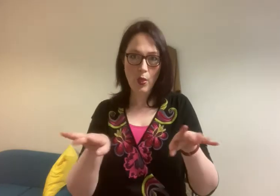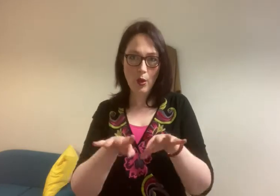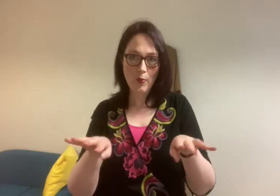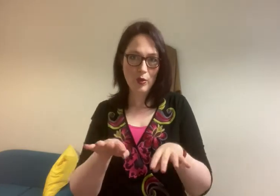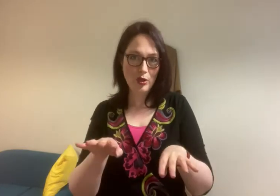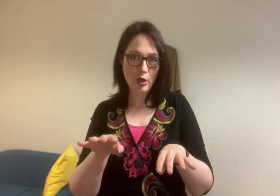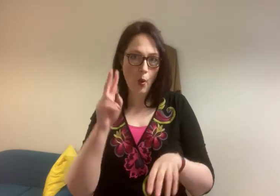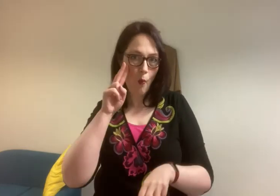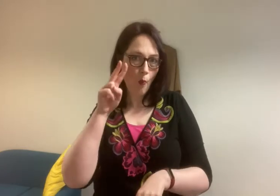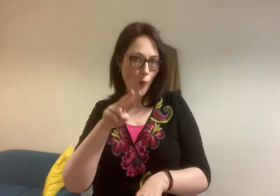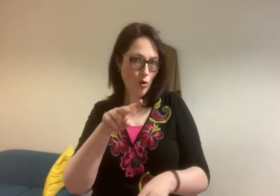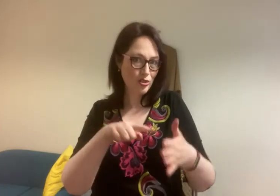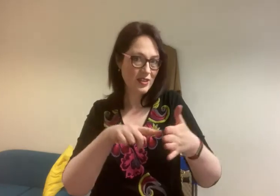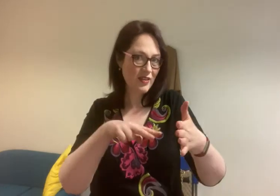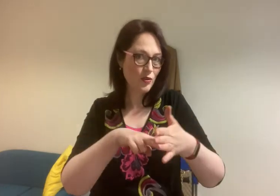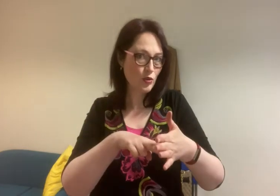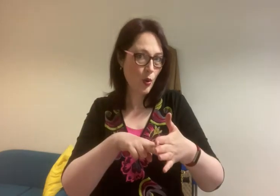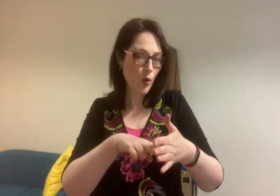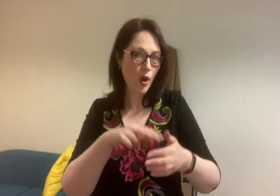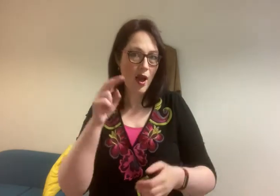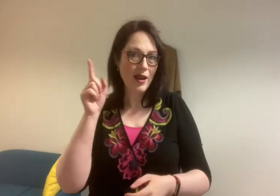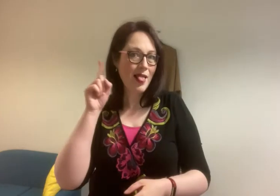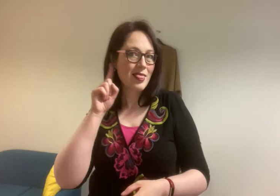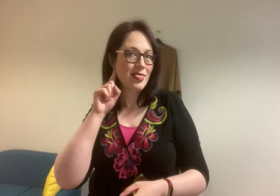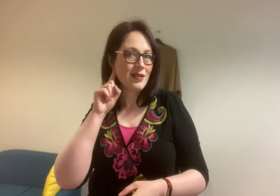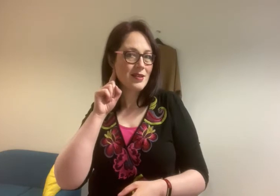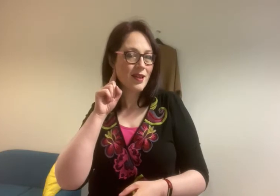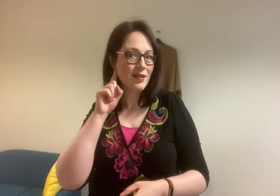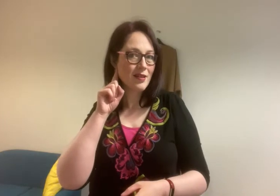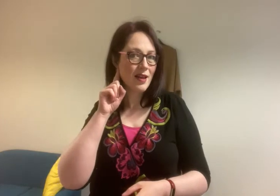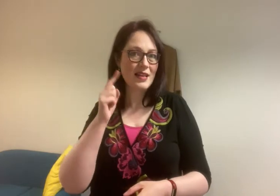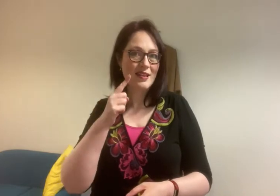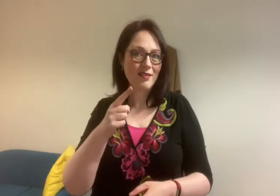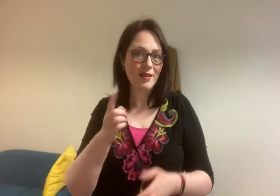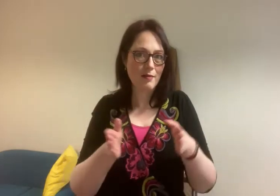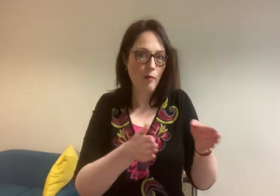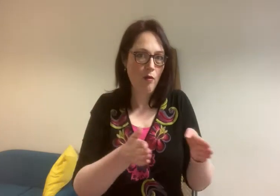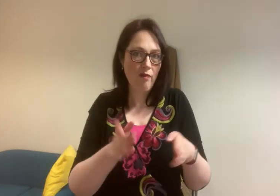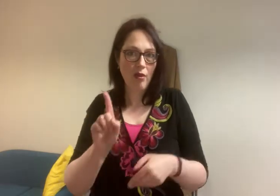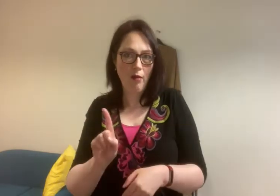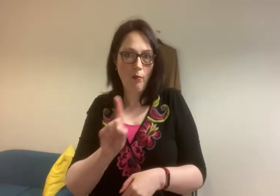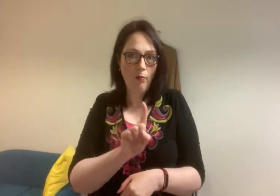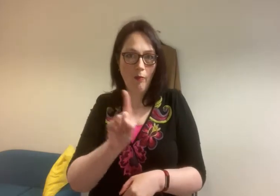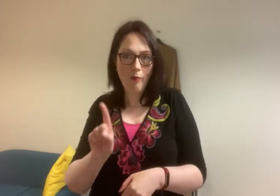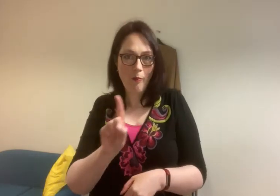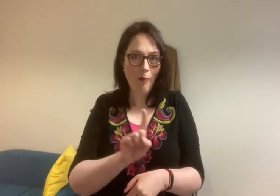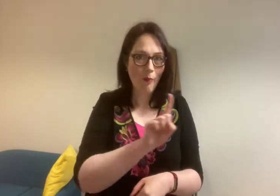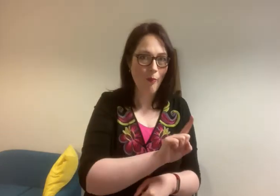the producer as well. So the producer is kind of listening, and they have like what they